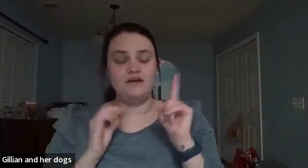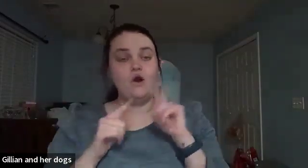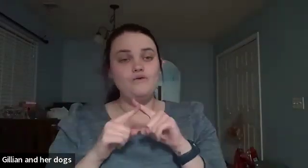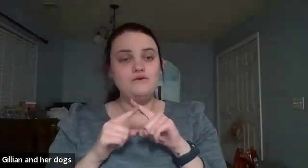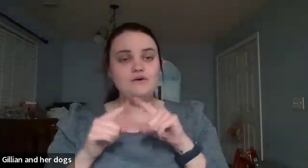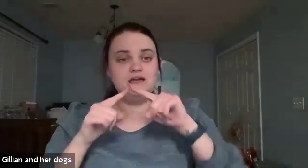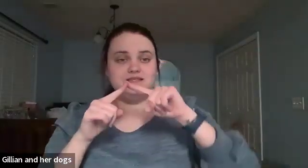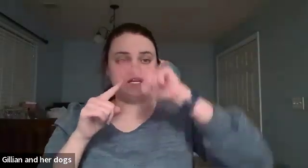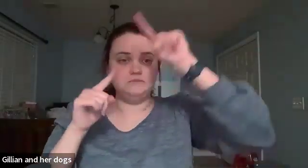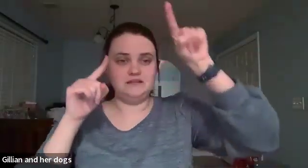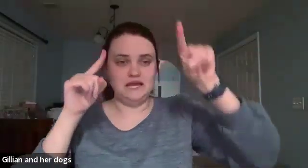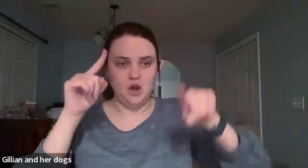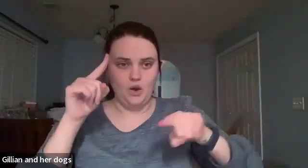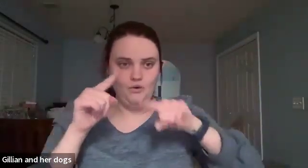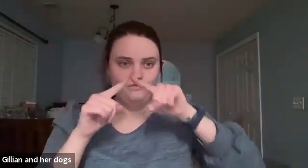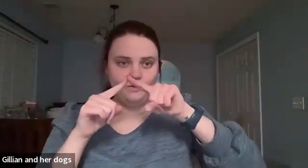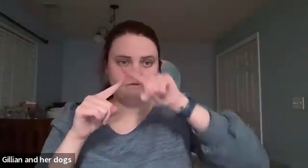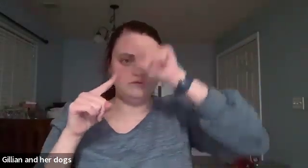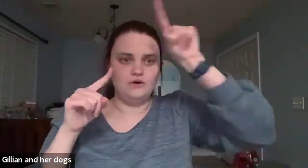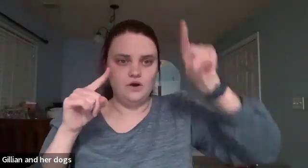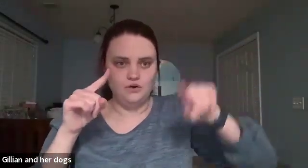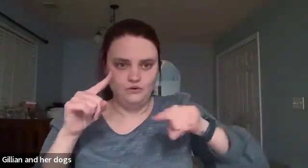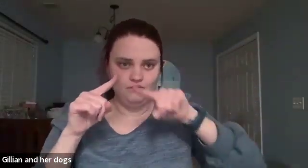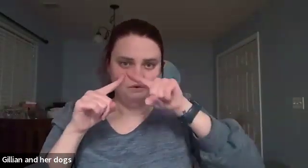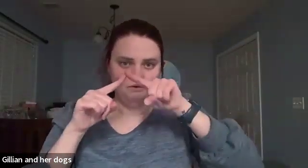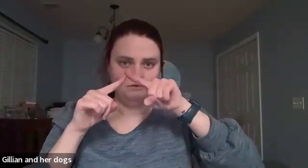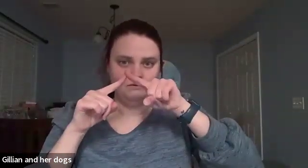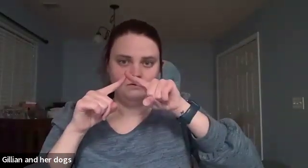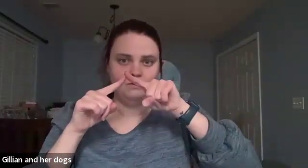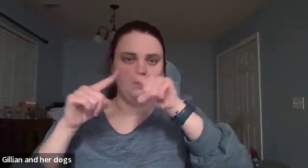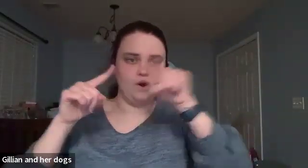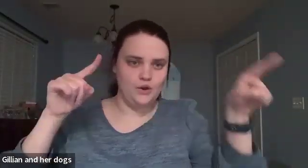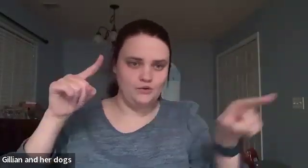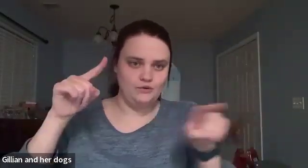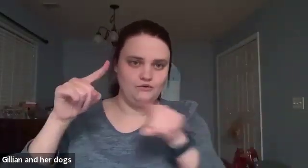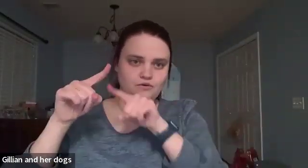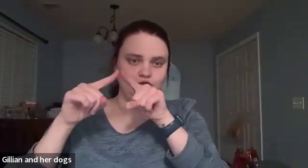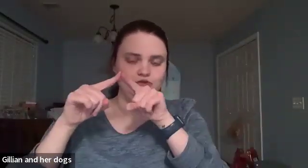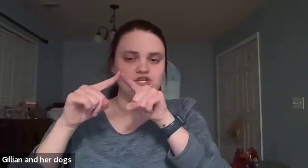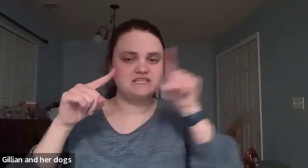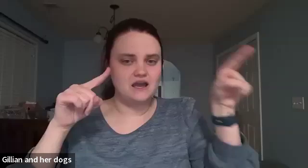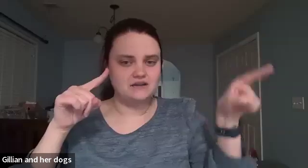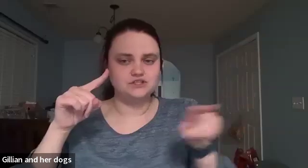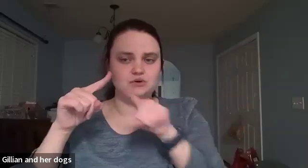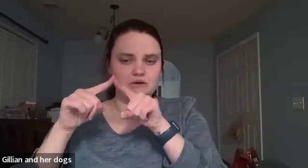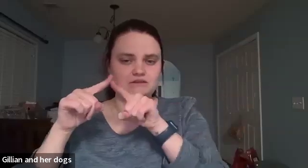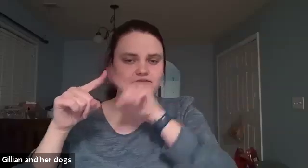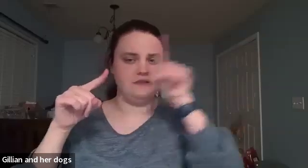Okay, oval is going to be like oval, oval, or oval. You just kind of shorten